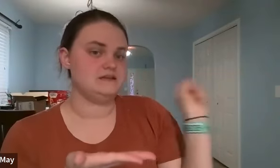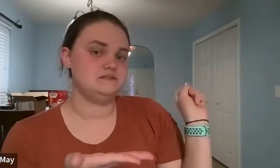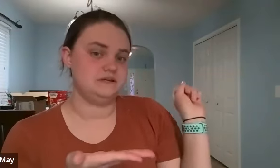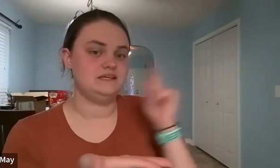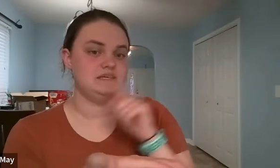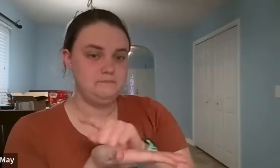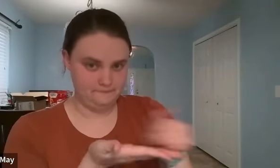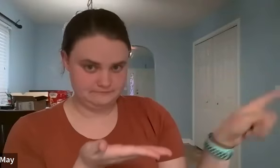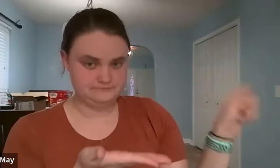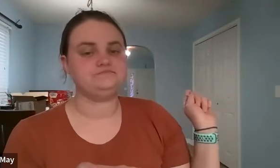Yep.